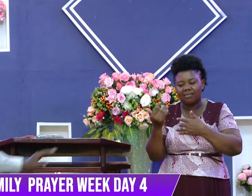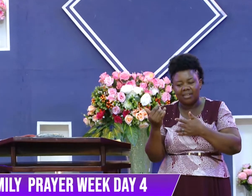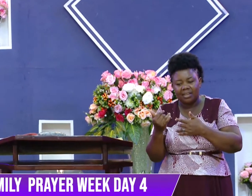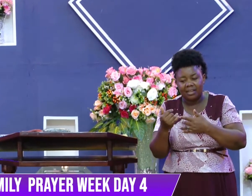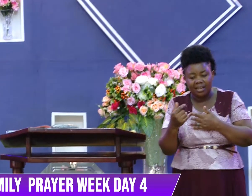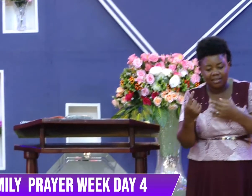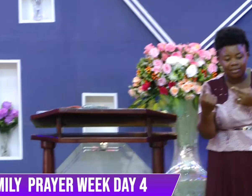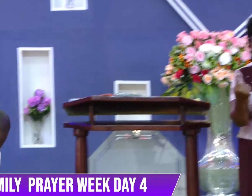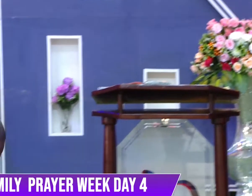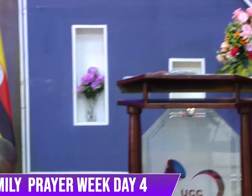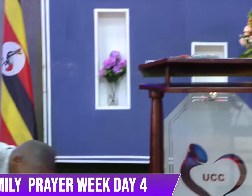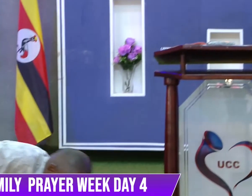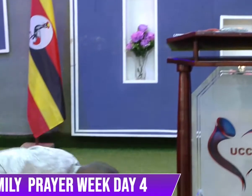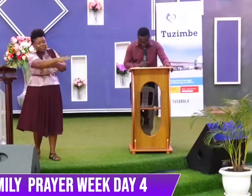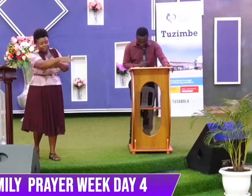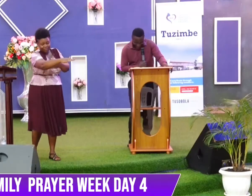wait.